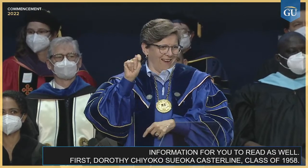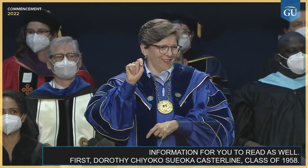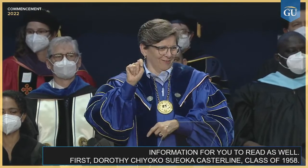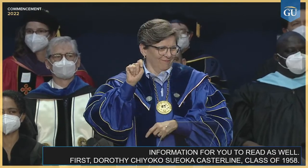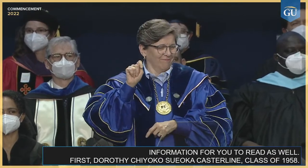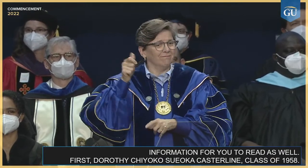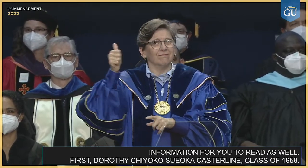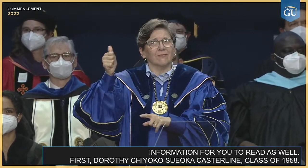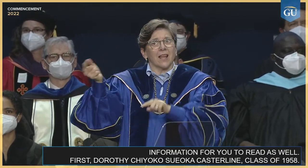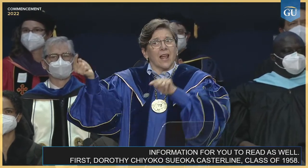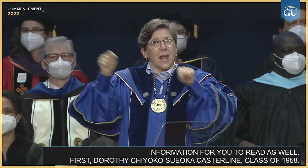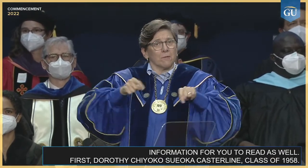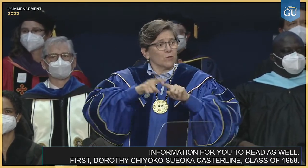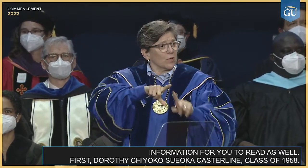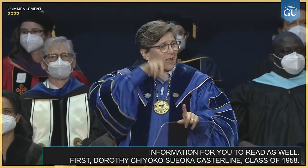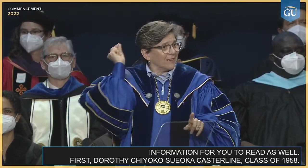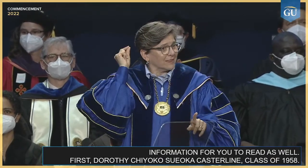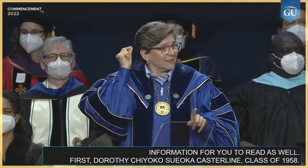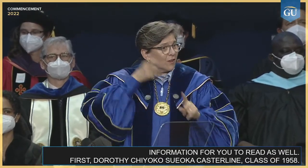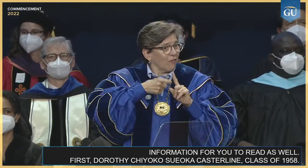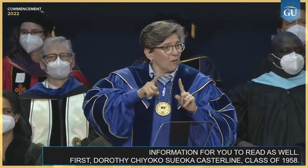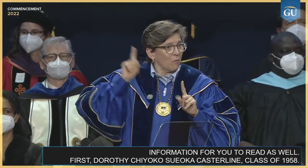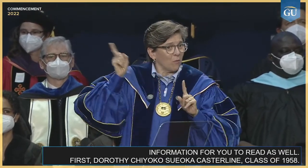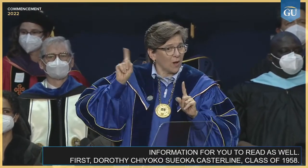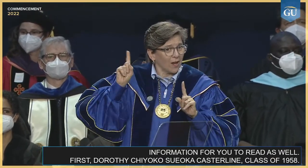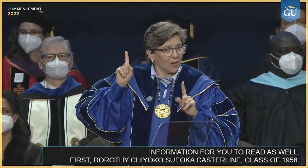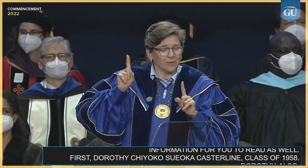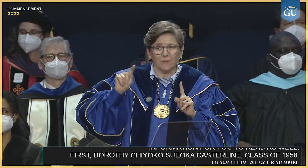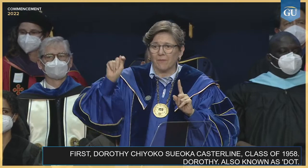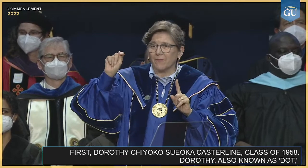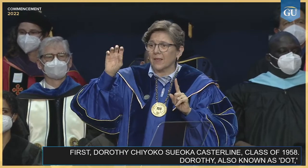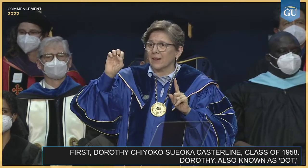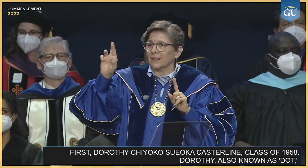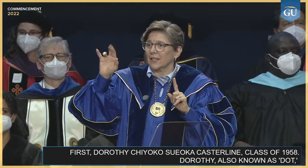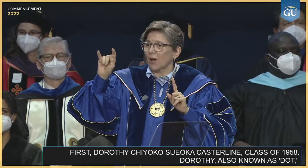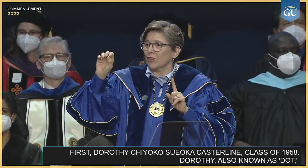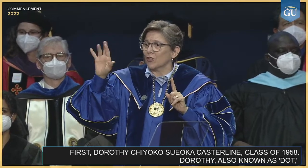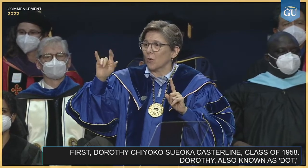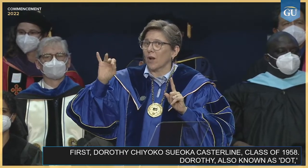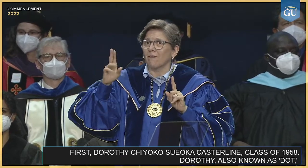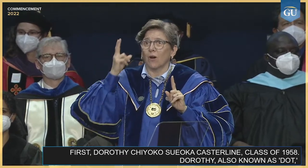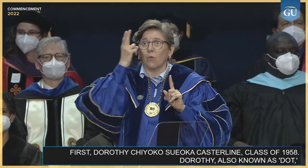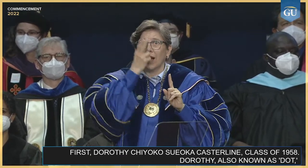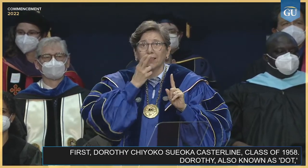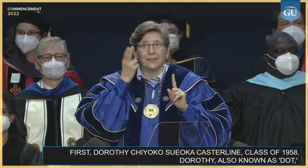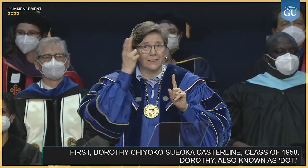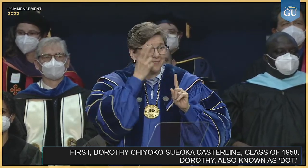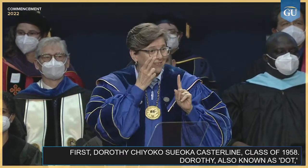Dorothy, otherwise known as Dot, came to Gallaudet from the territory of Hawaii.